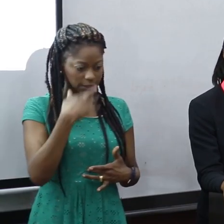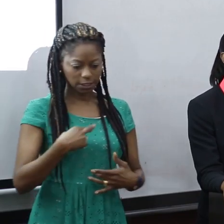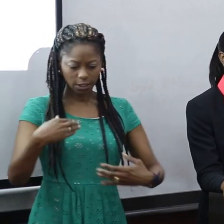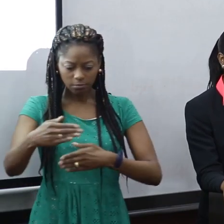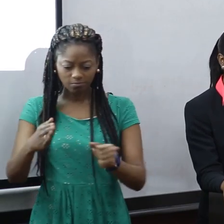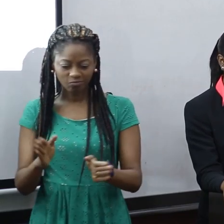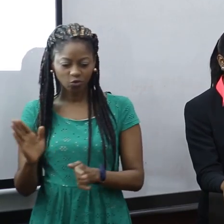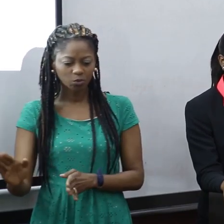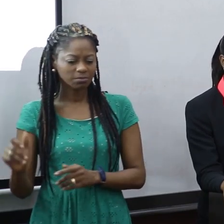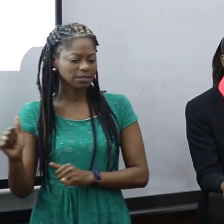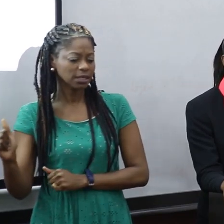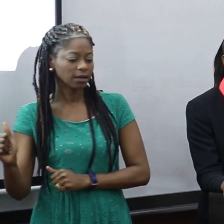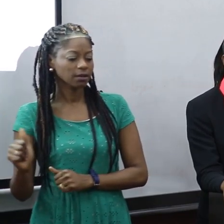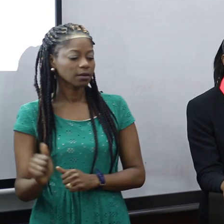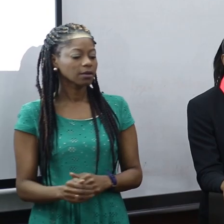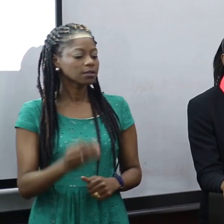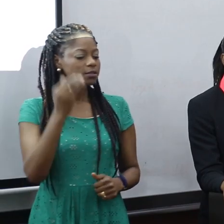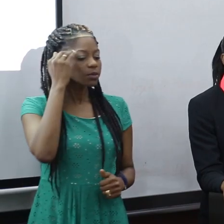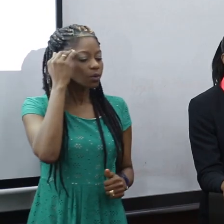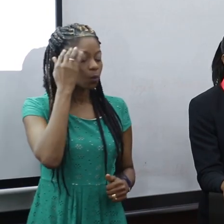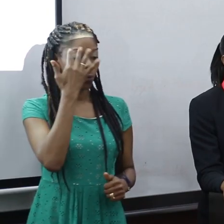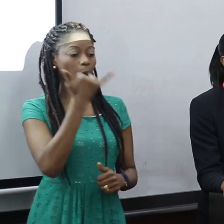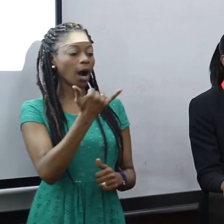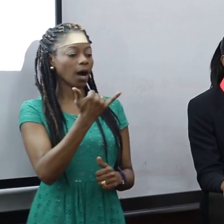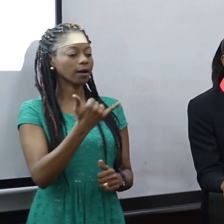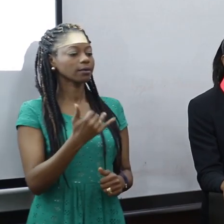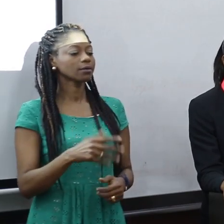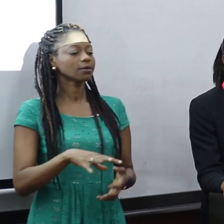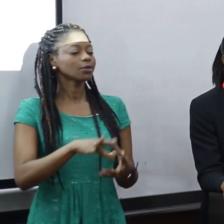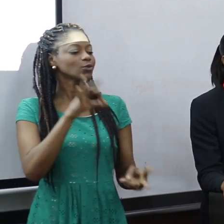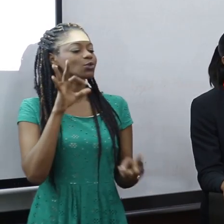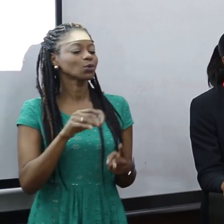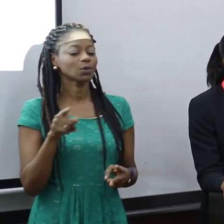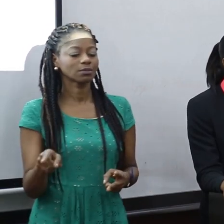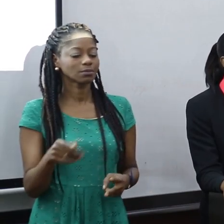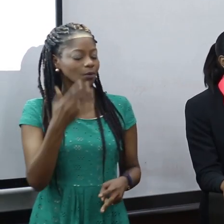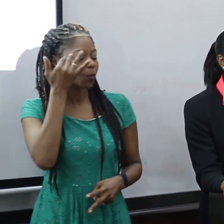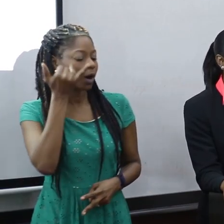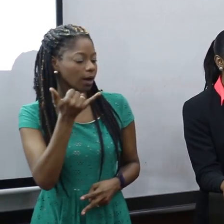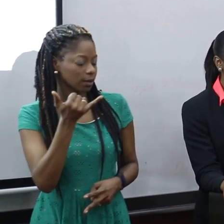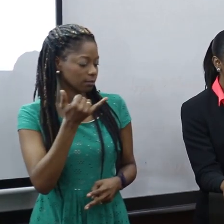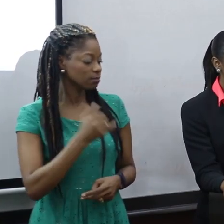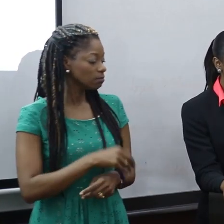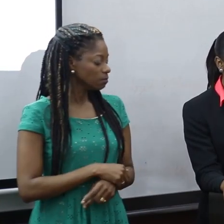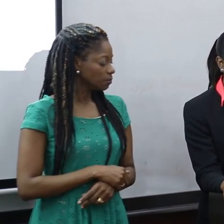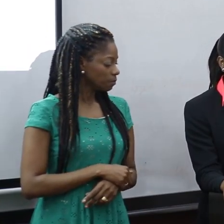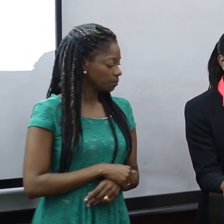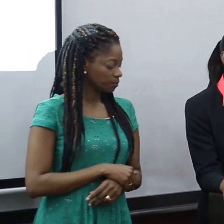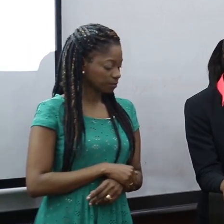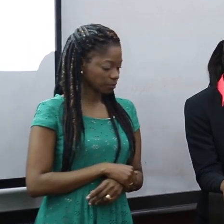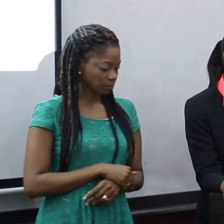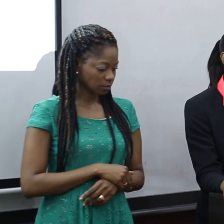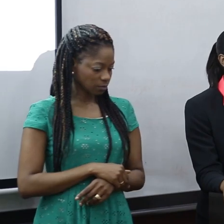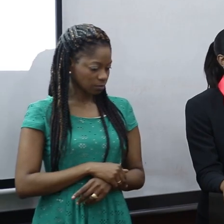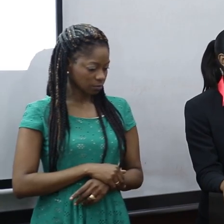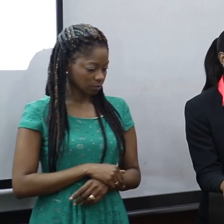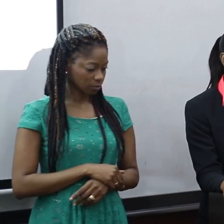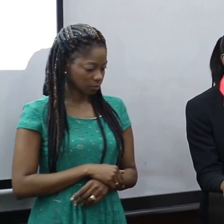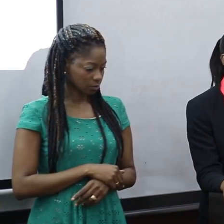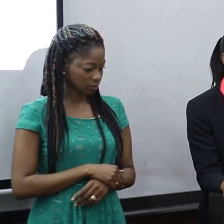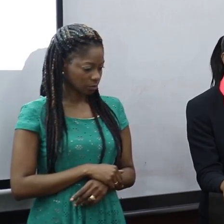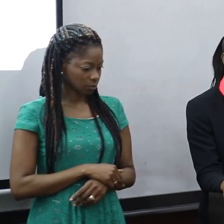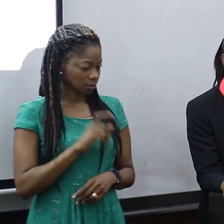patient and others. Here we see that mental illness is the stated basis for detention, along with the need for